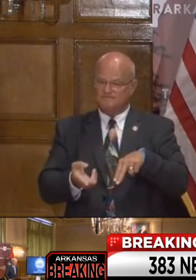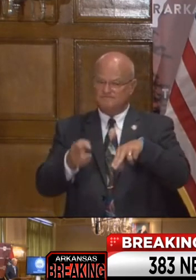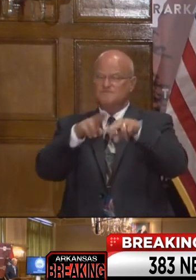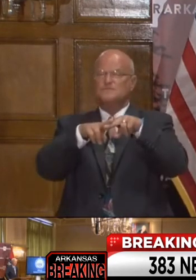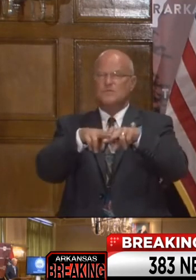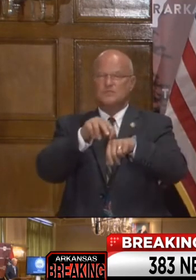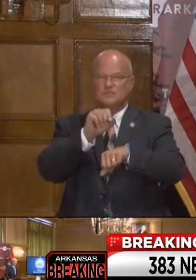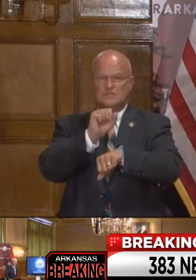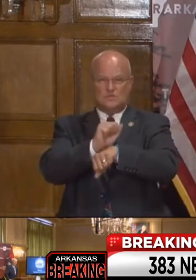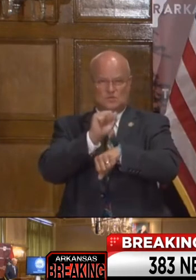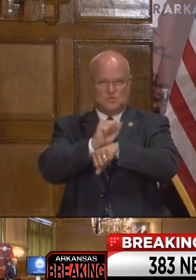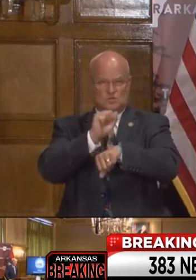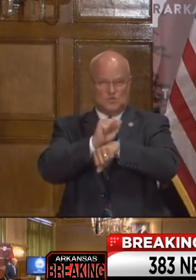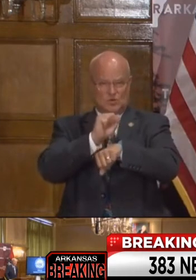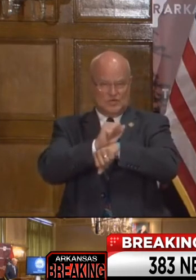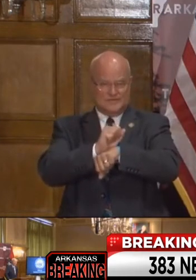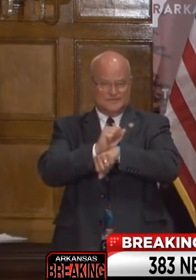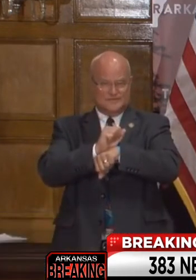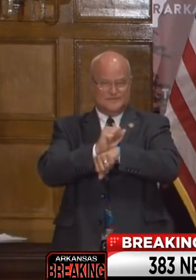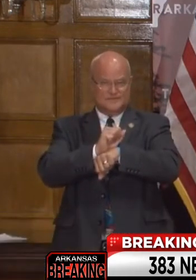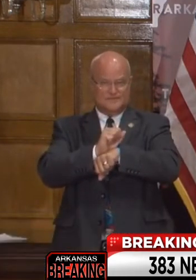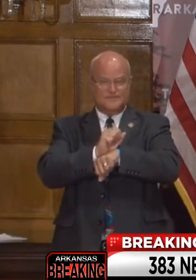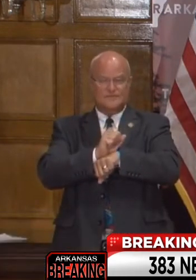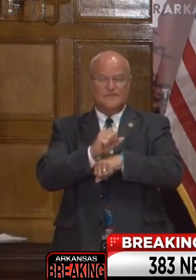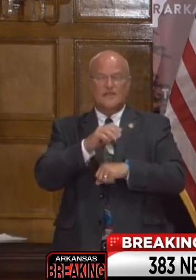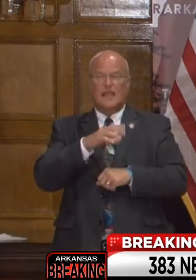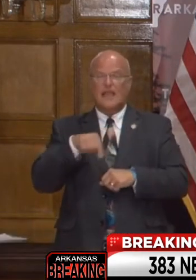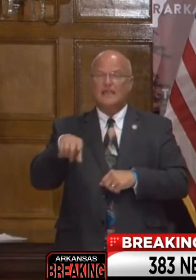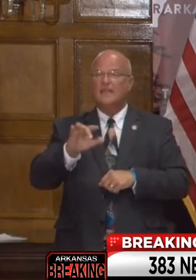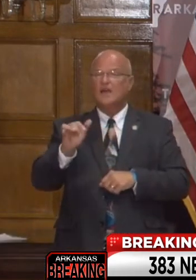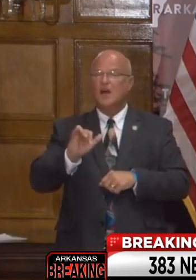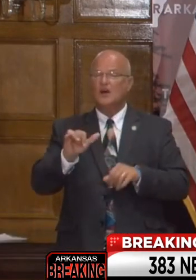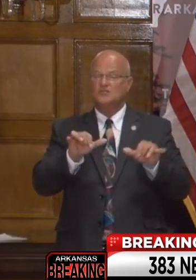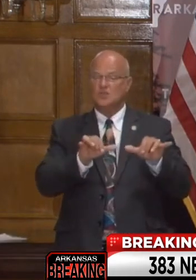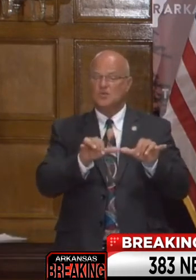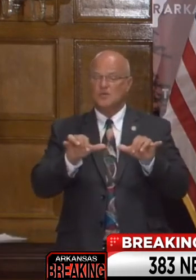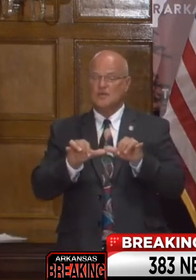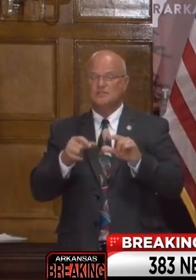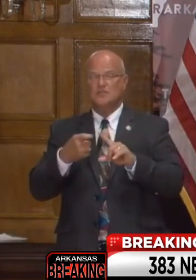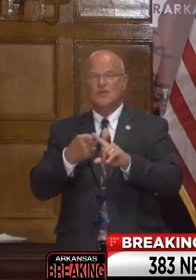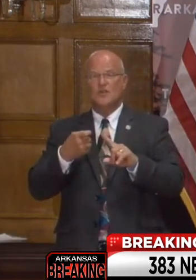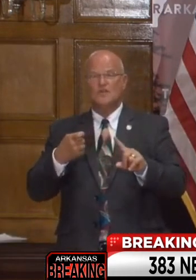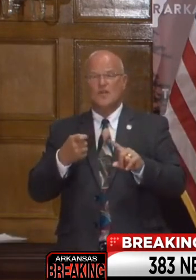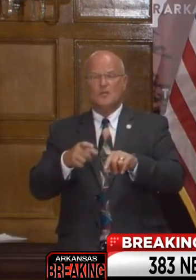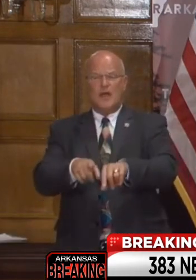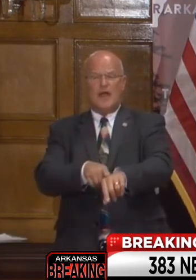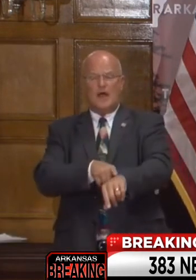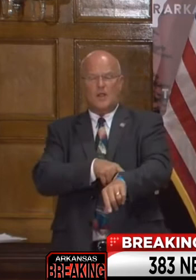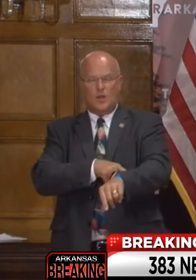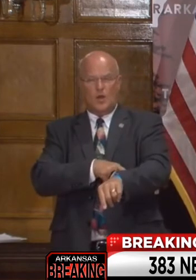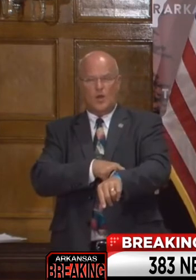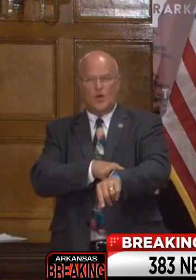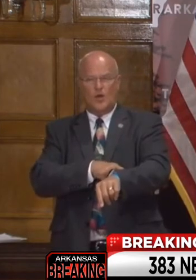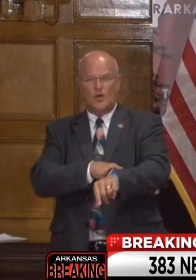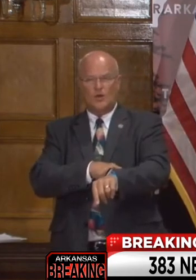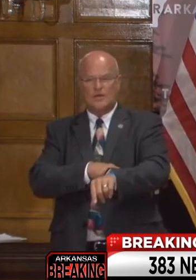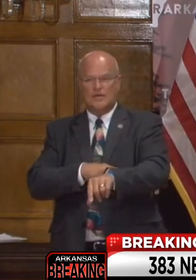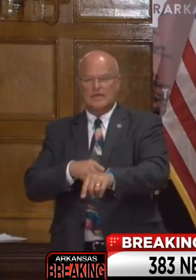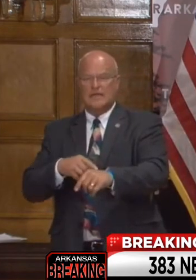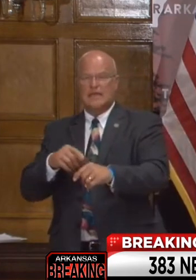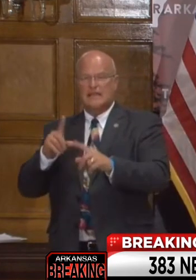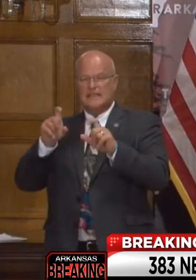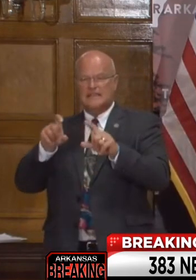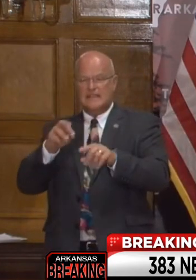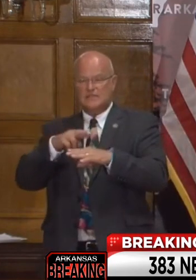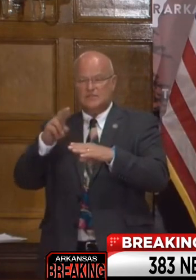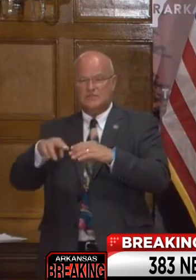increase their testing capacity, and they also measure it from how long it is to get the